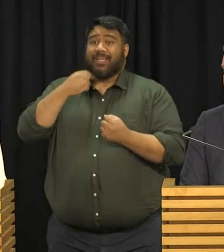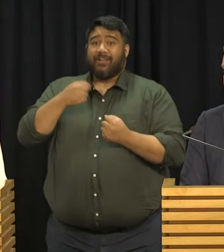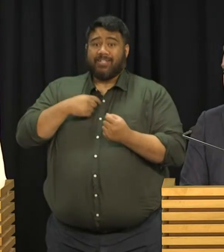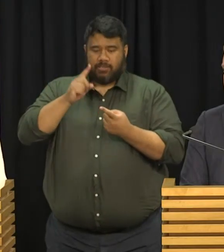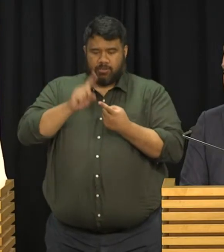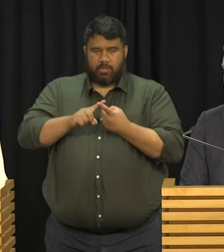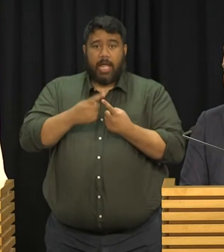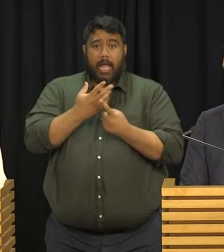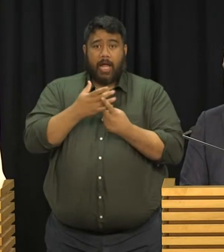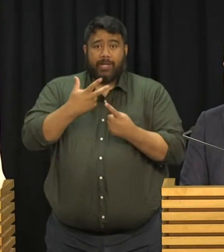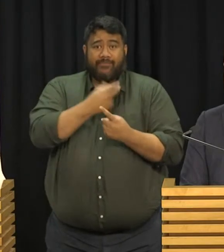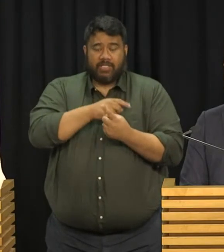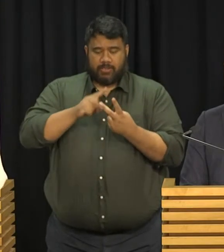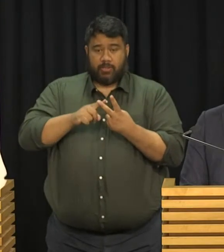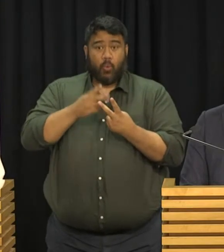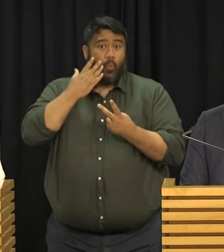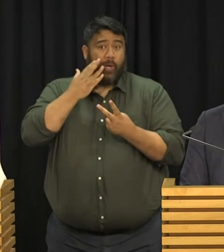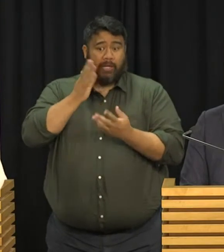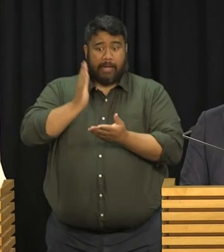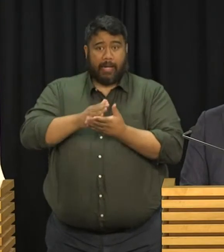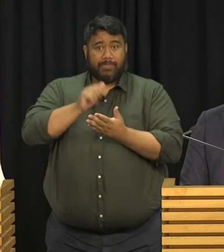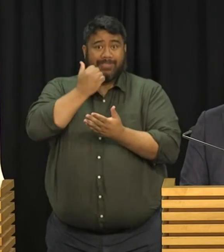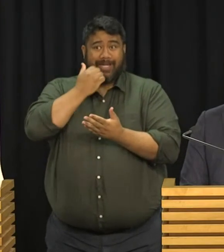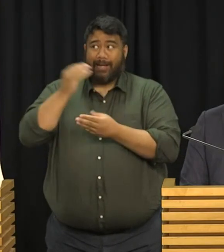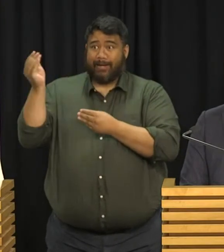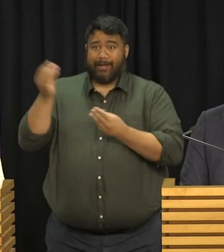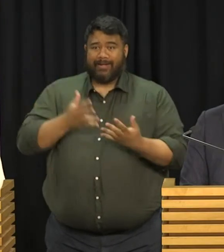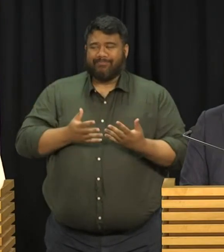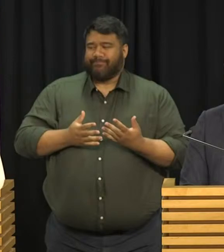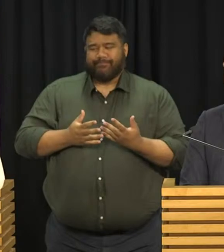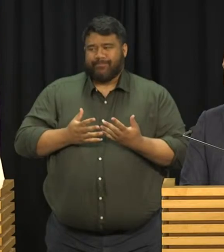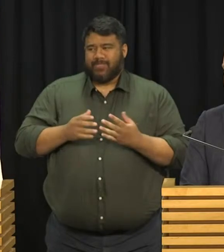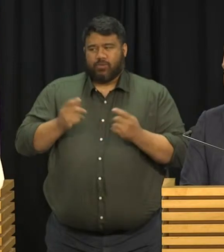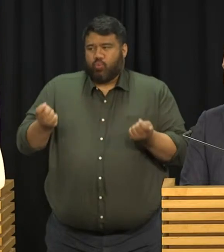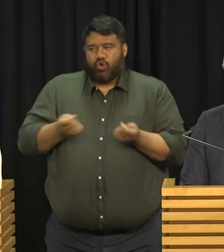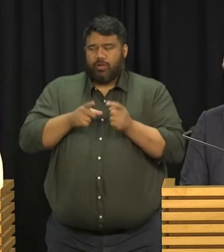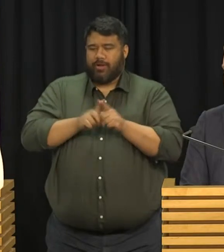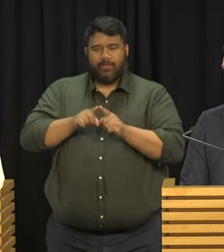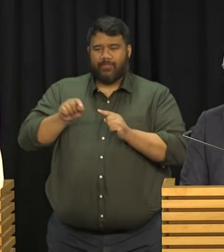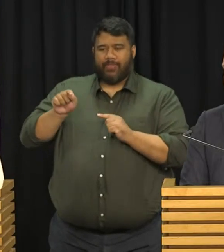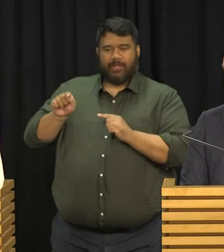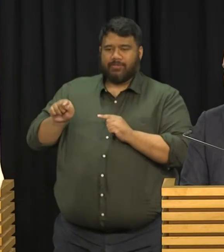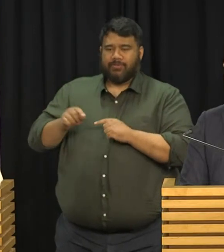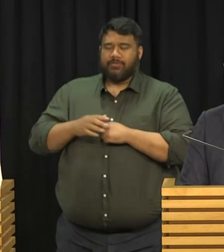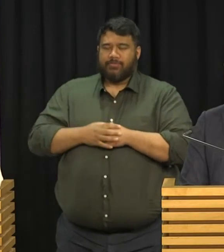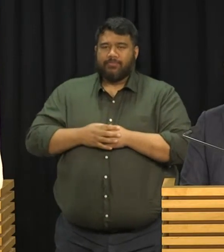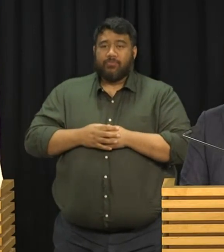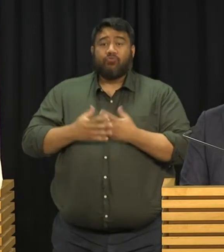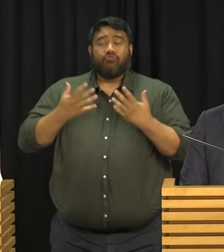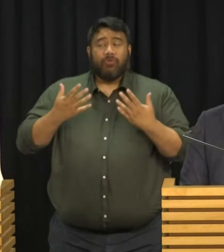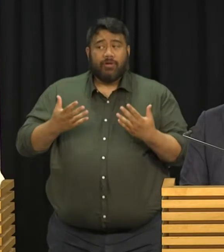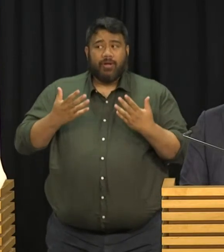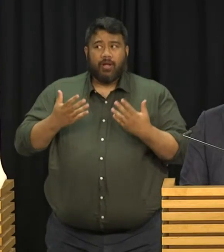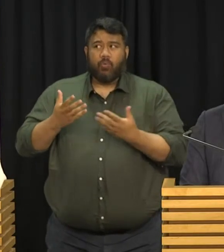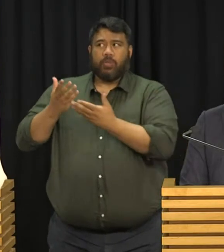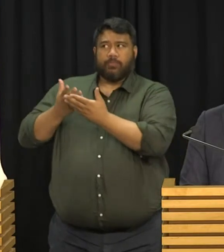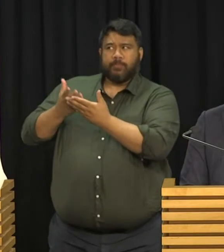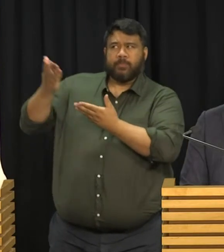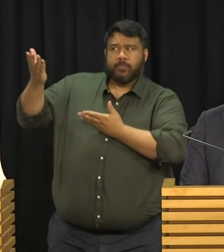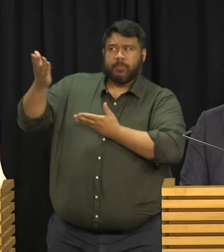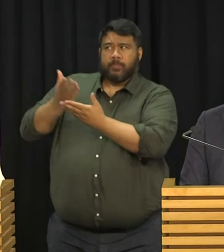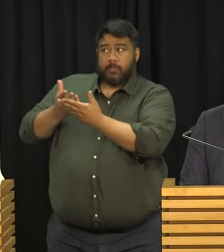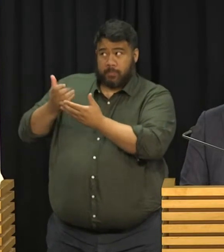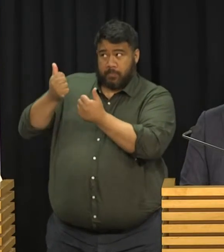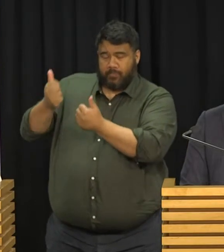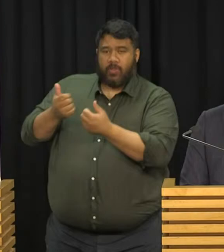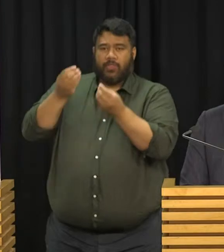not the environment we've been working in. What we want to do is communicate as much as possible what we expect will happen. That